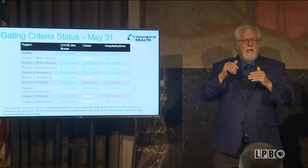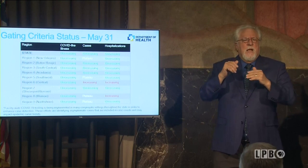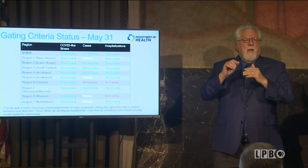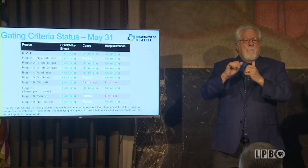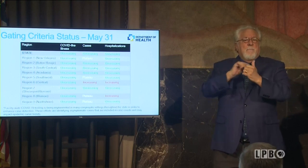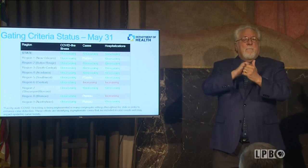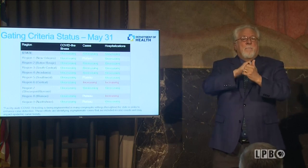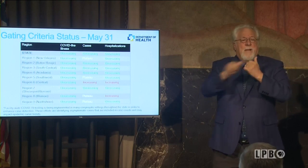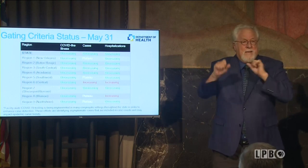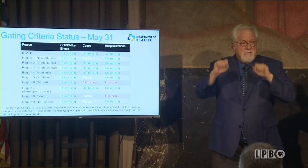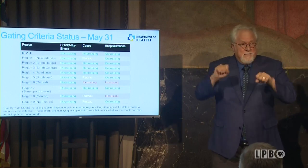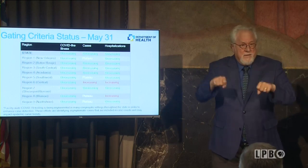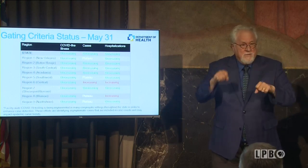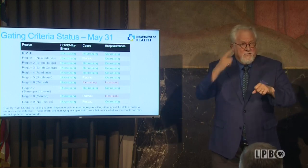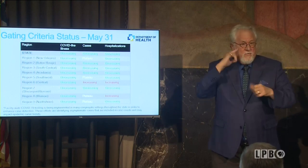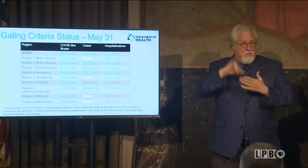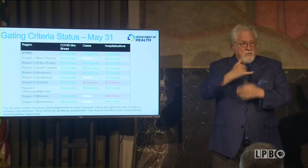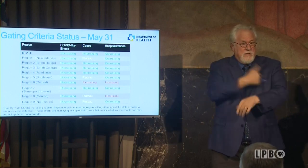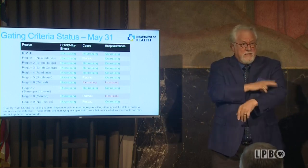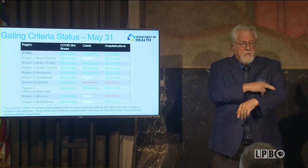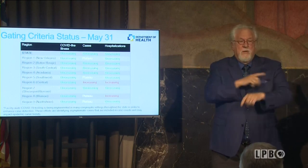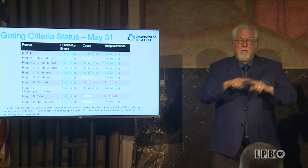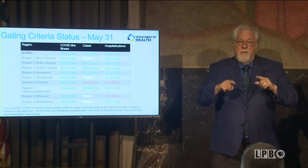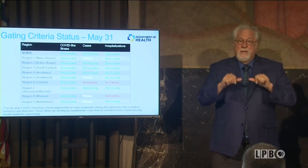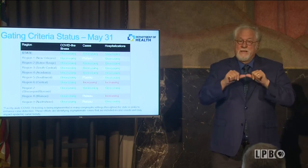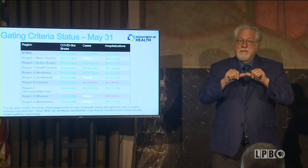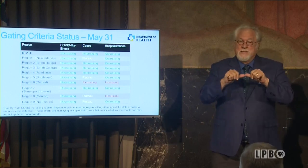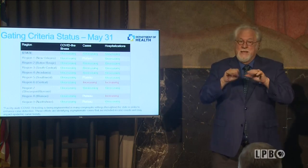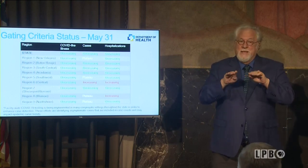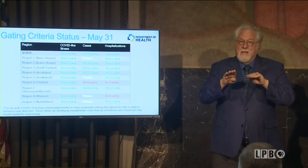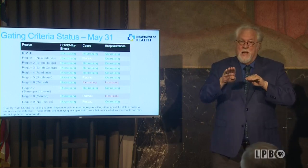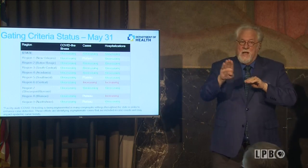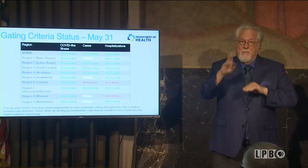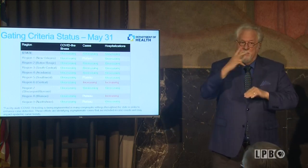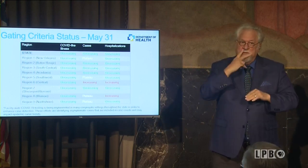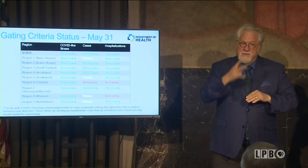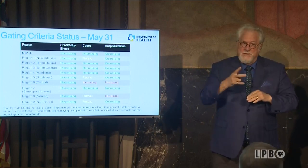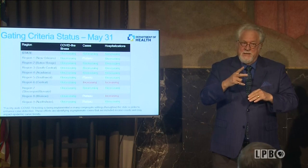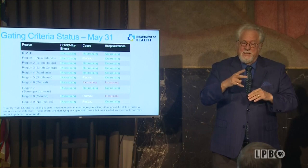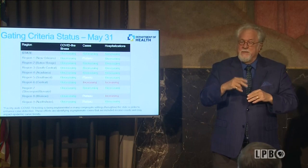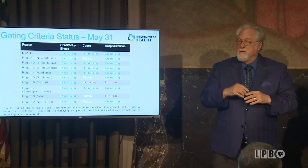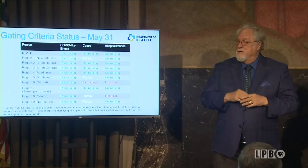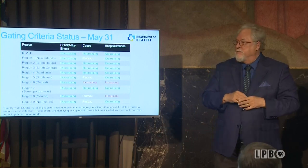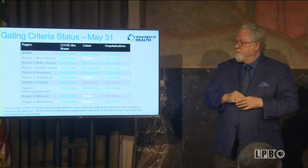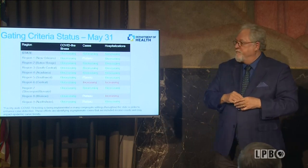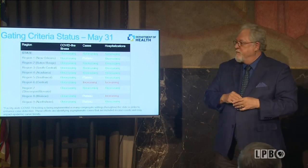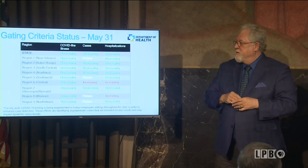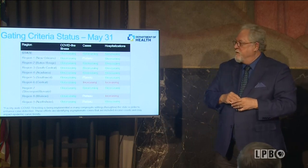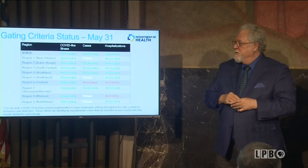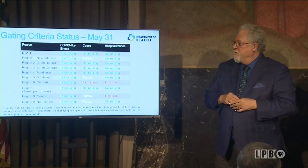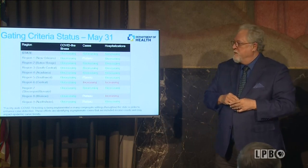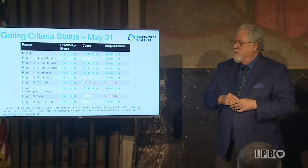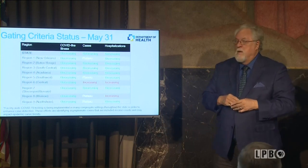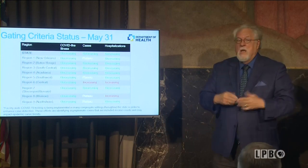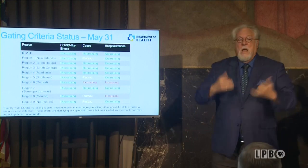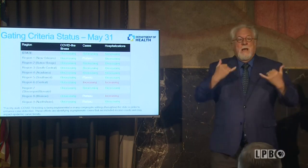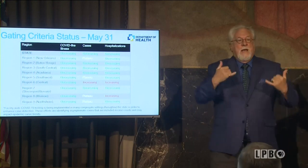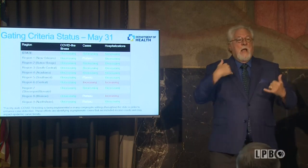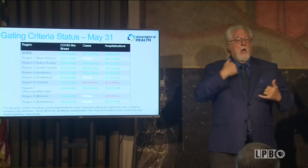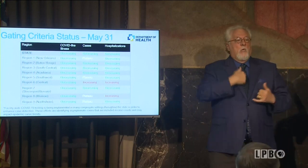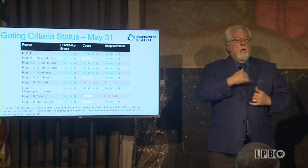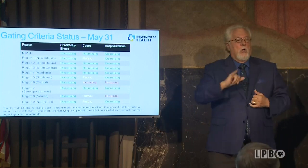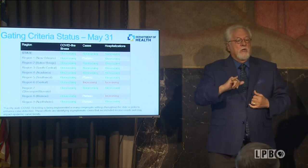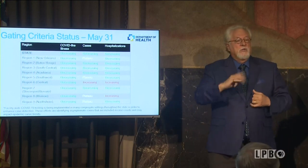the capacity for hospitals in that region, but it is a steady climb, as you'll see when we look at the actual graphs. Now we are